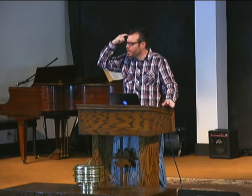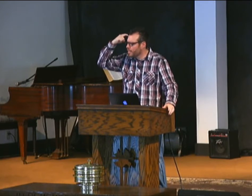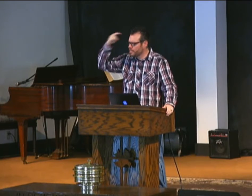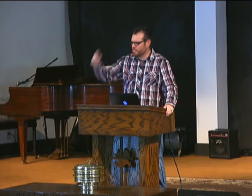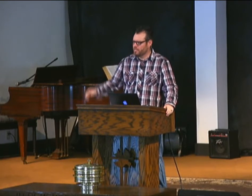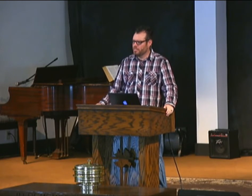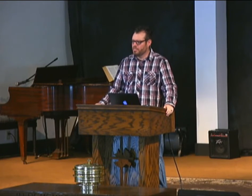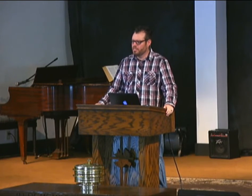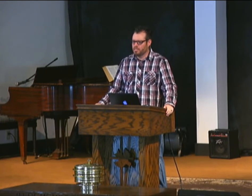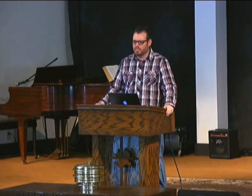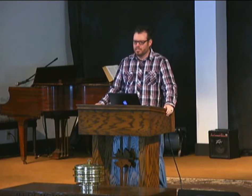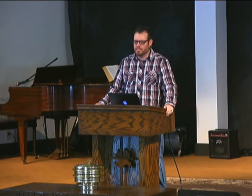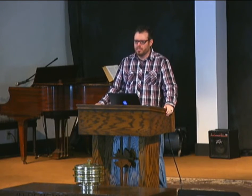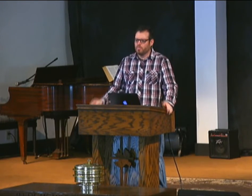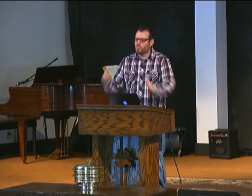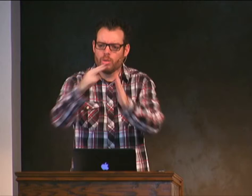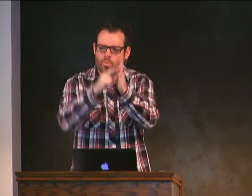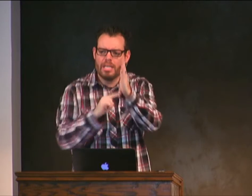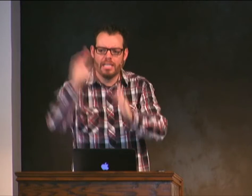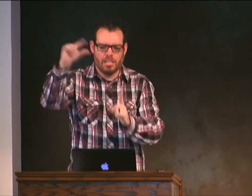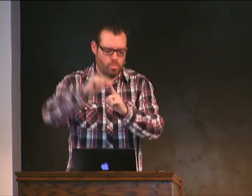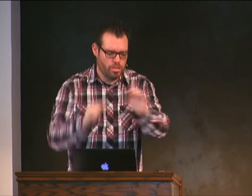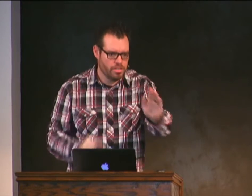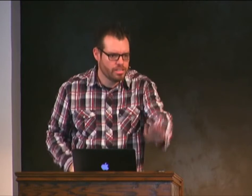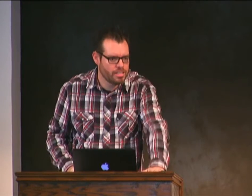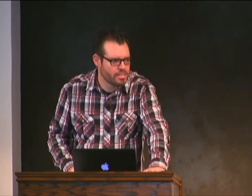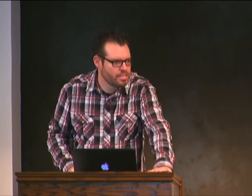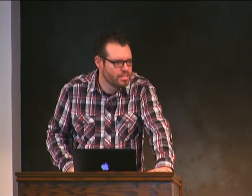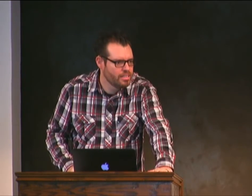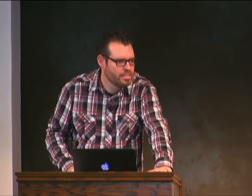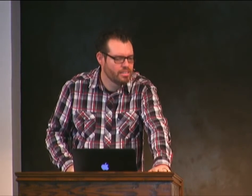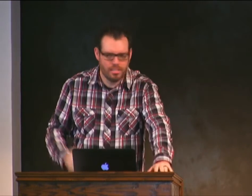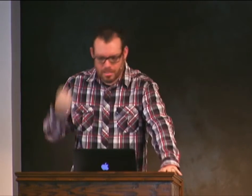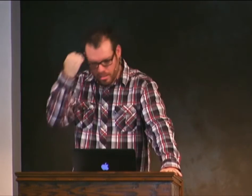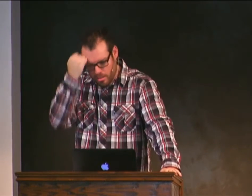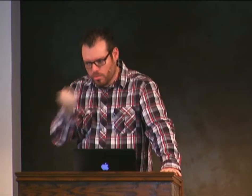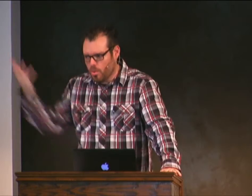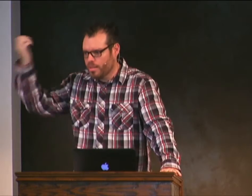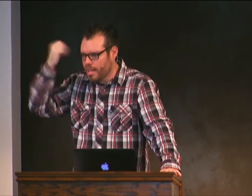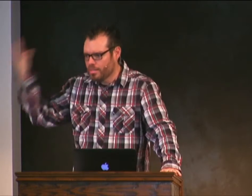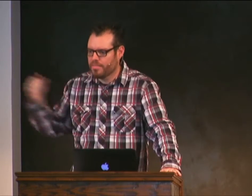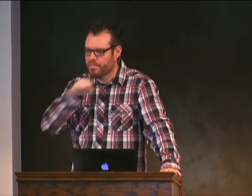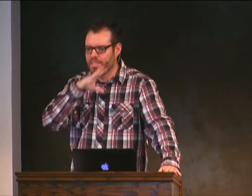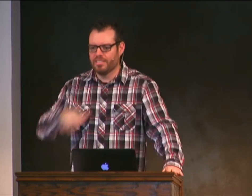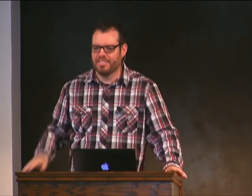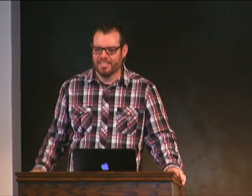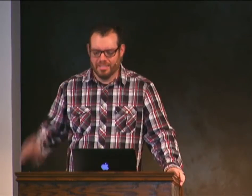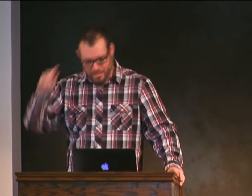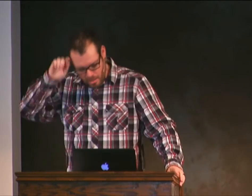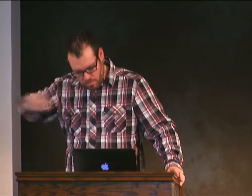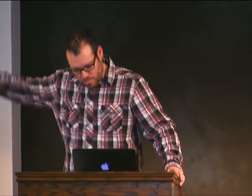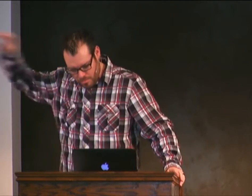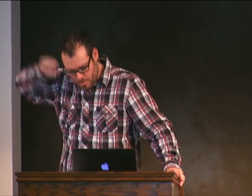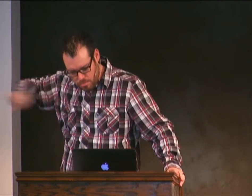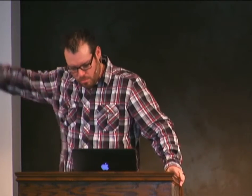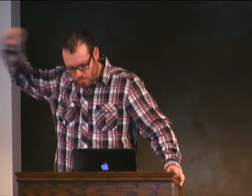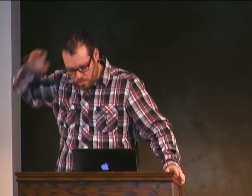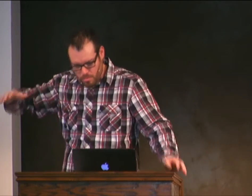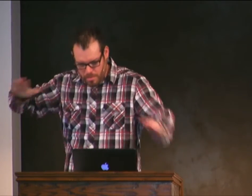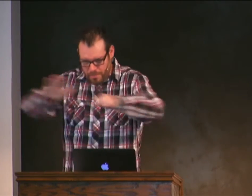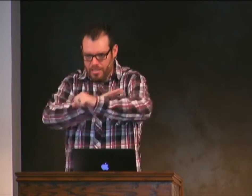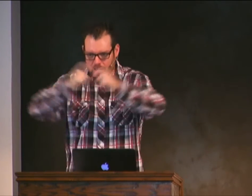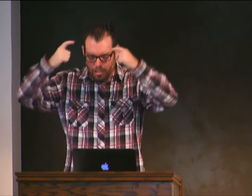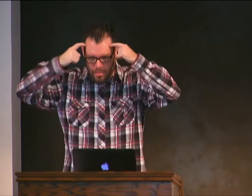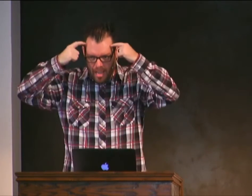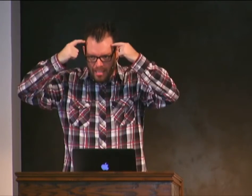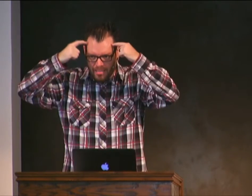Guard your mind. But when you read his words, you're throwing out Bill. Boom, boom,